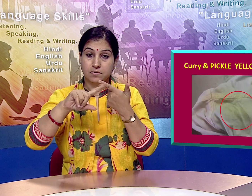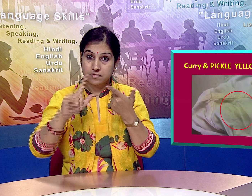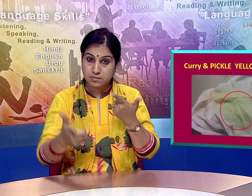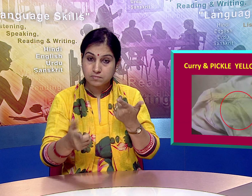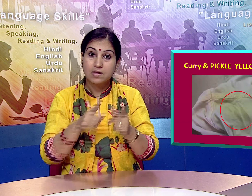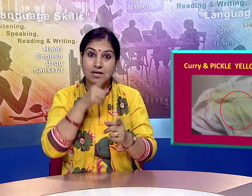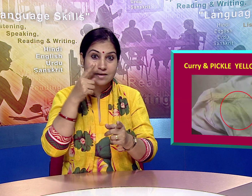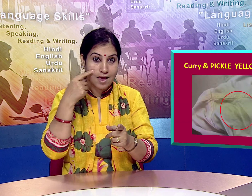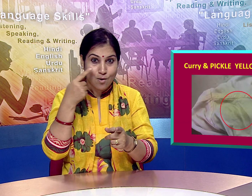is yellow,